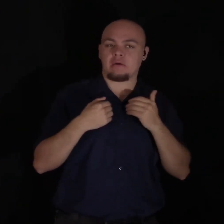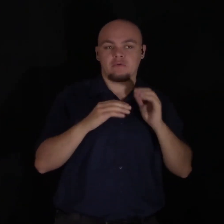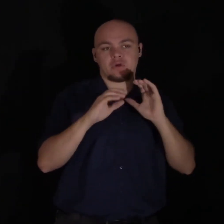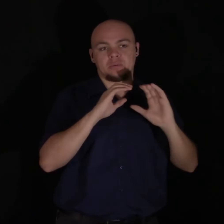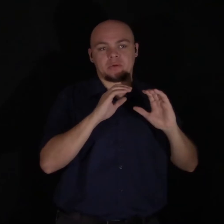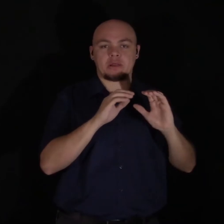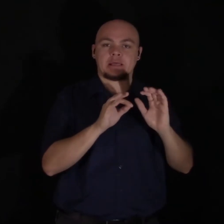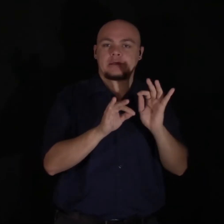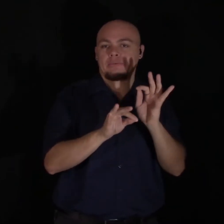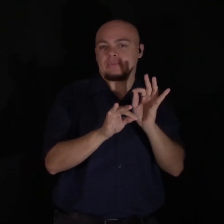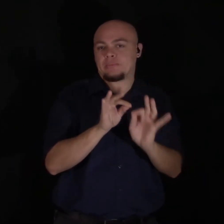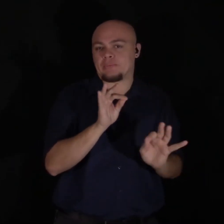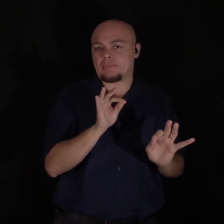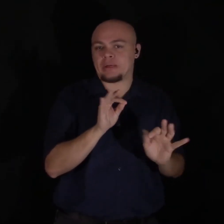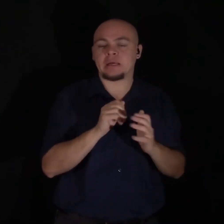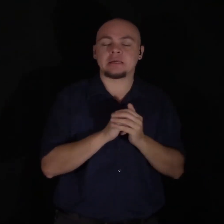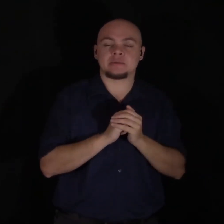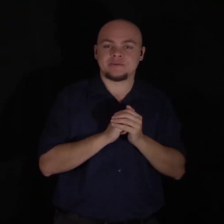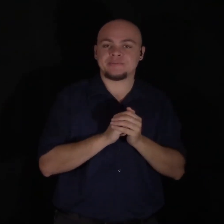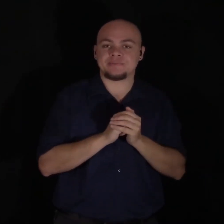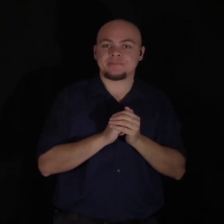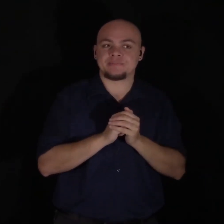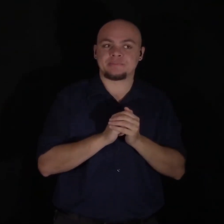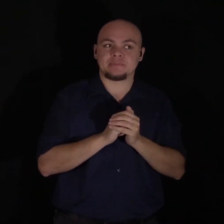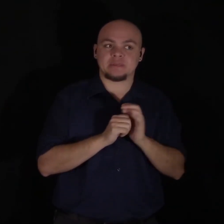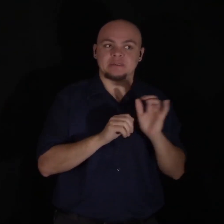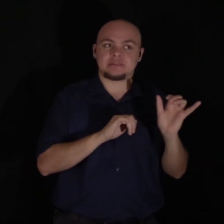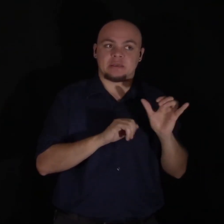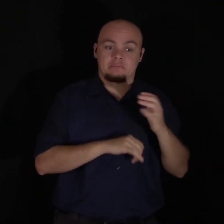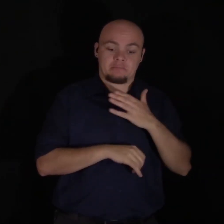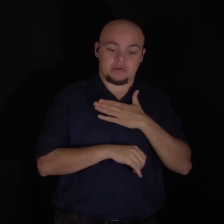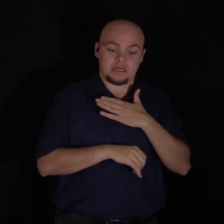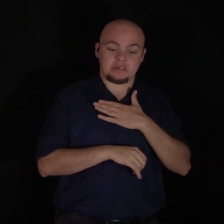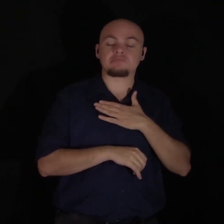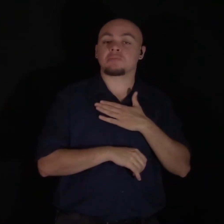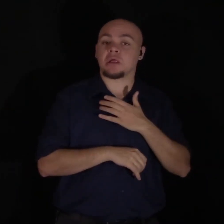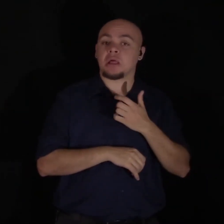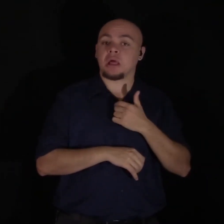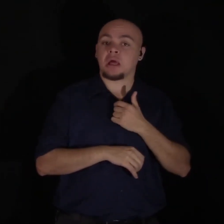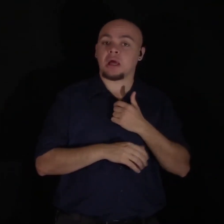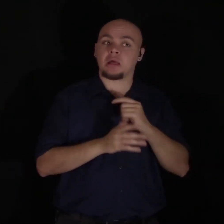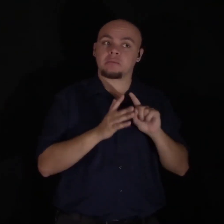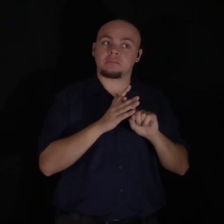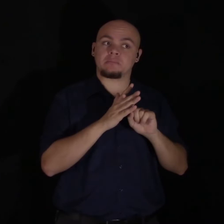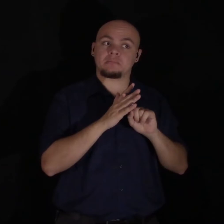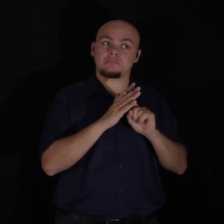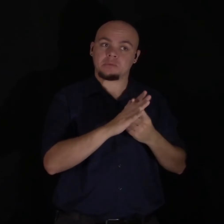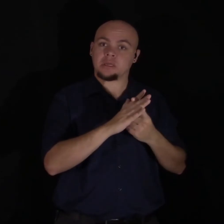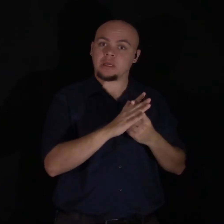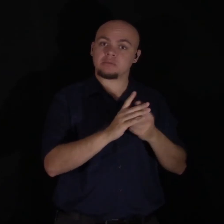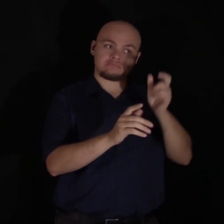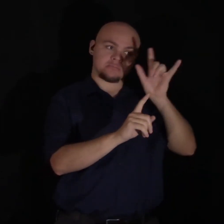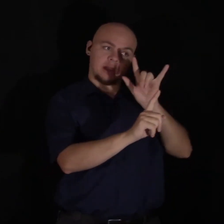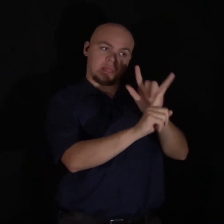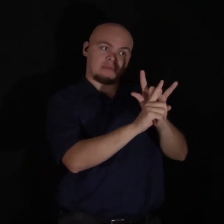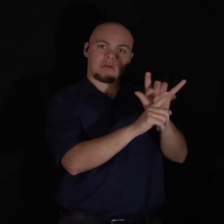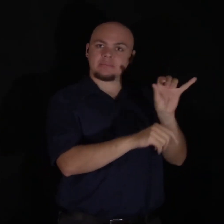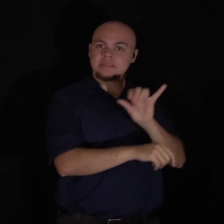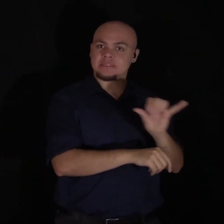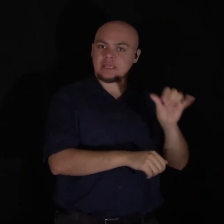with him. For my own part, I begin to love him as a brother, and his constant